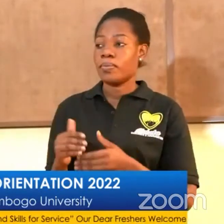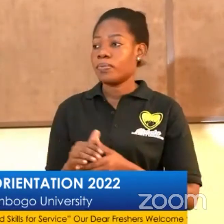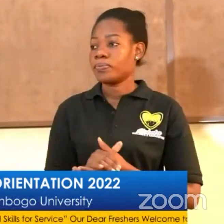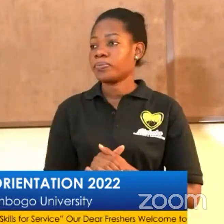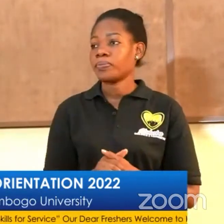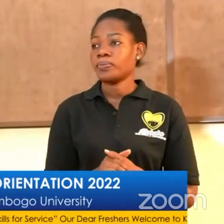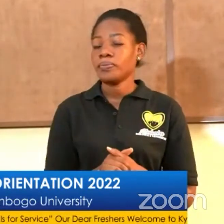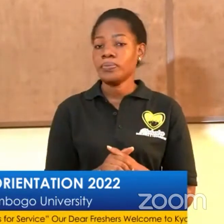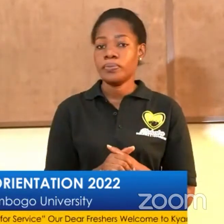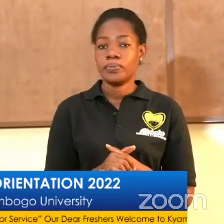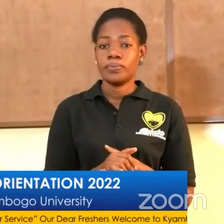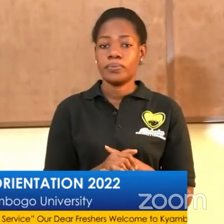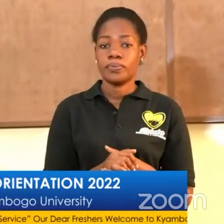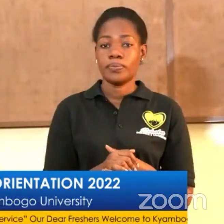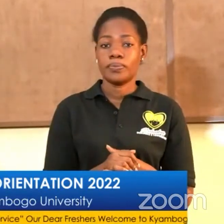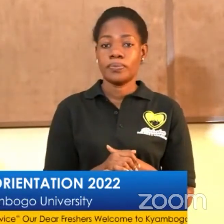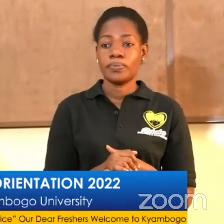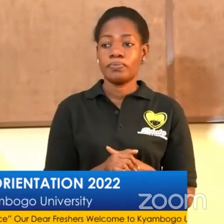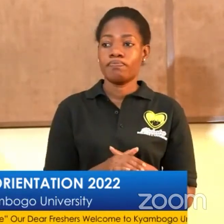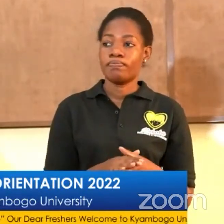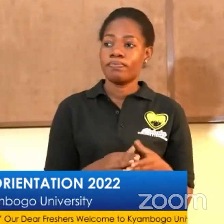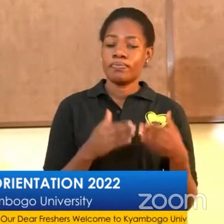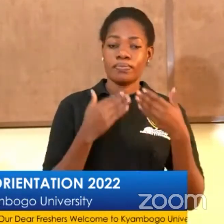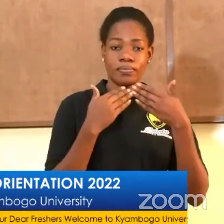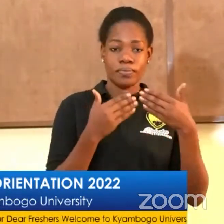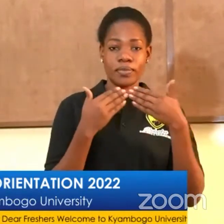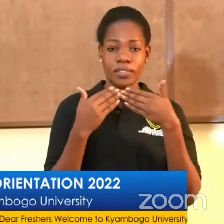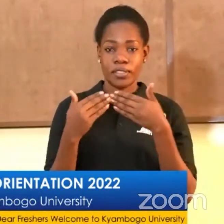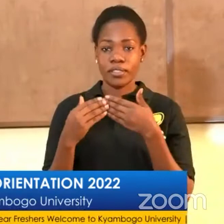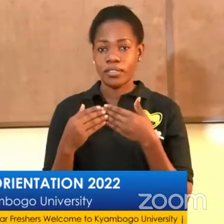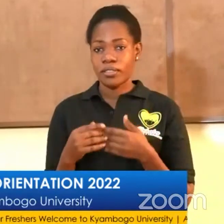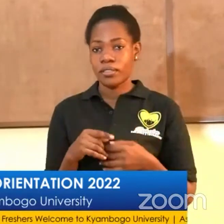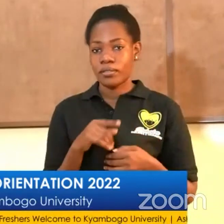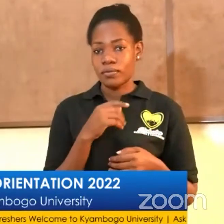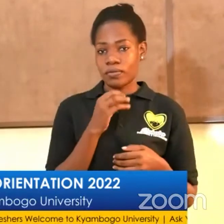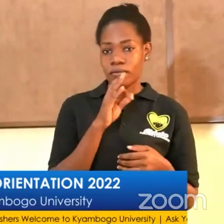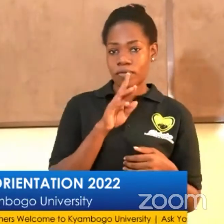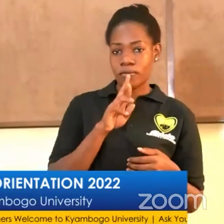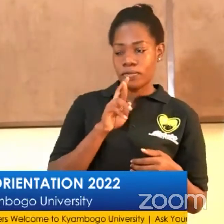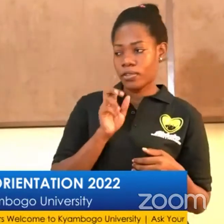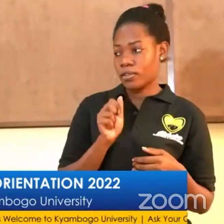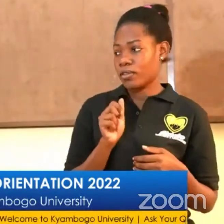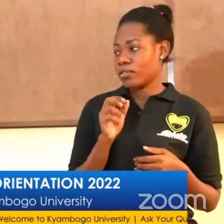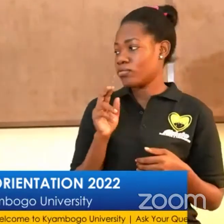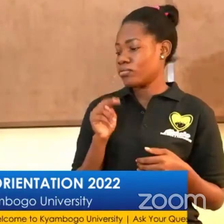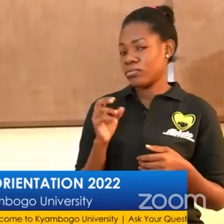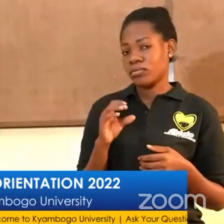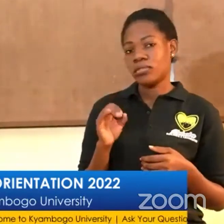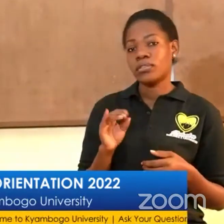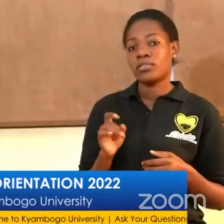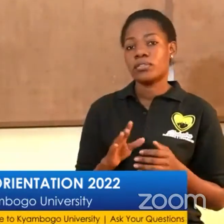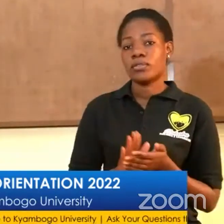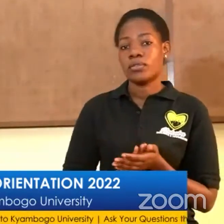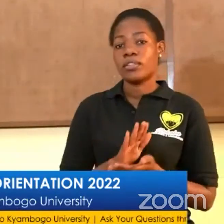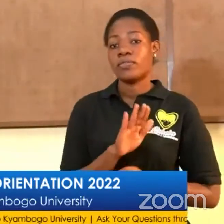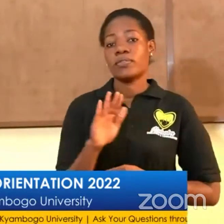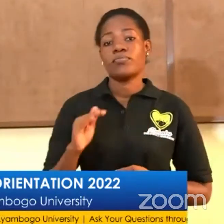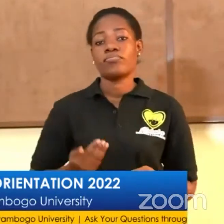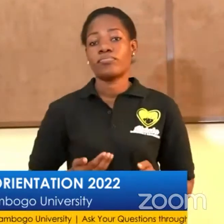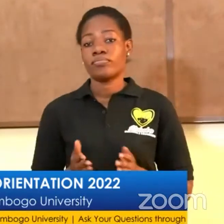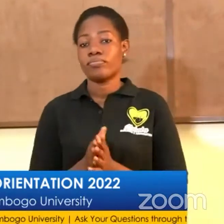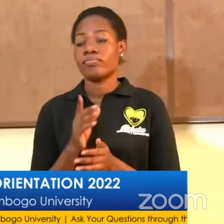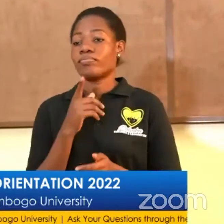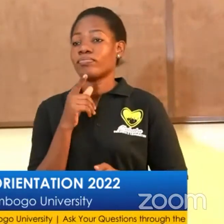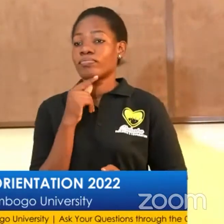Thank you very much, Francis. Good afternoon, ladies and gentlemen.